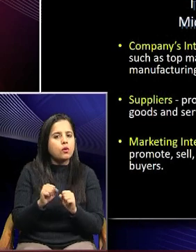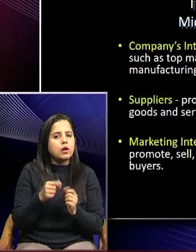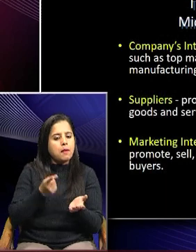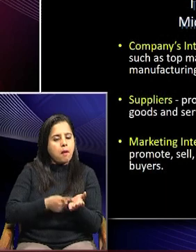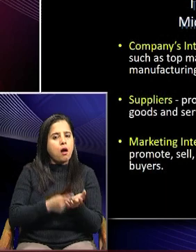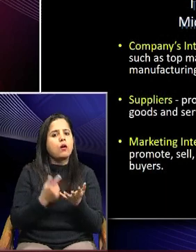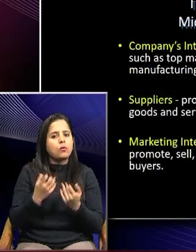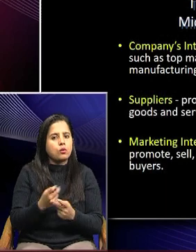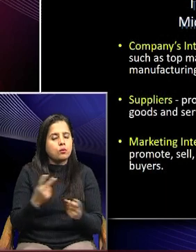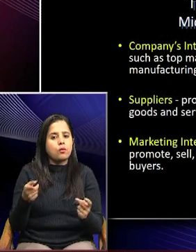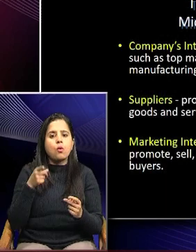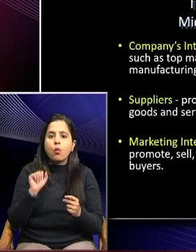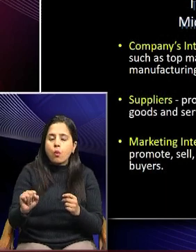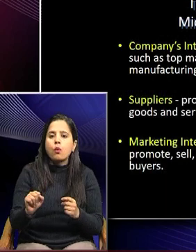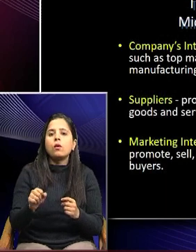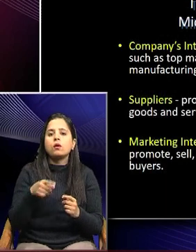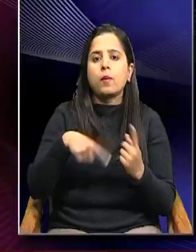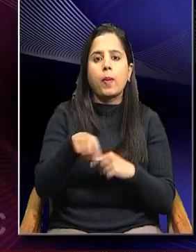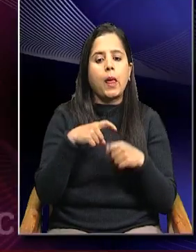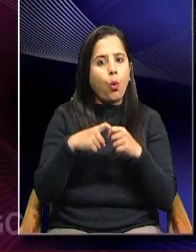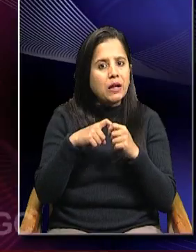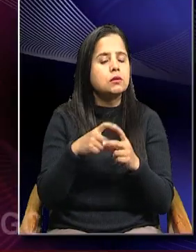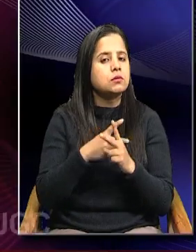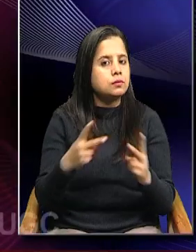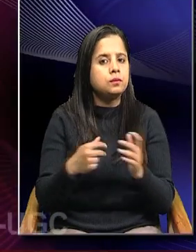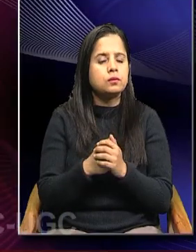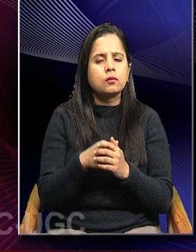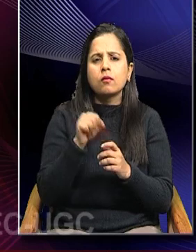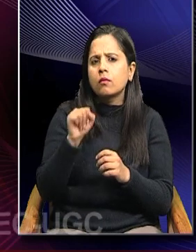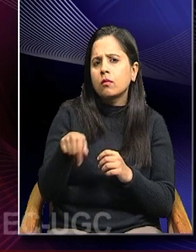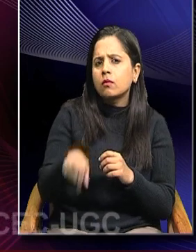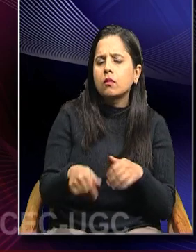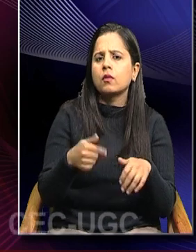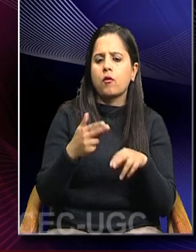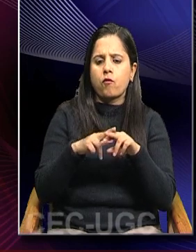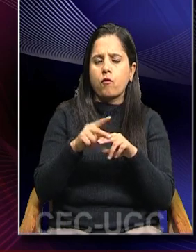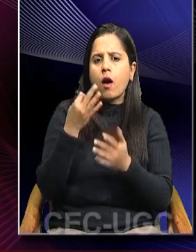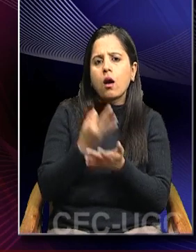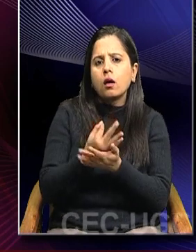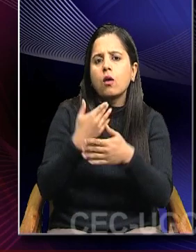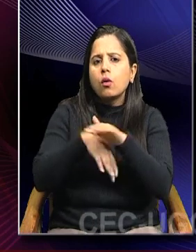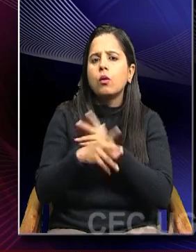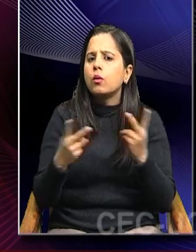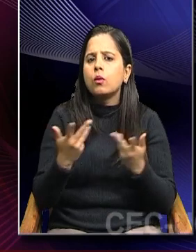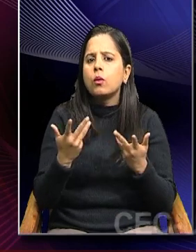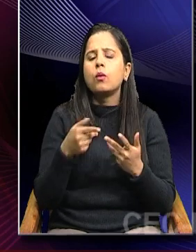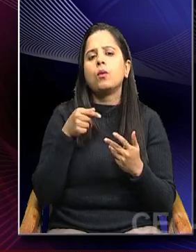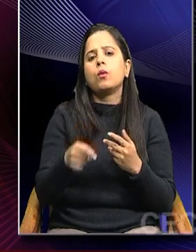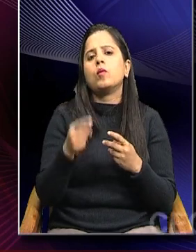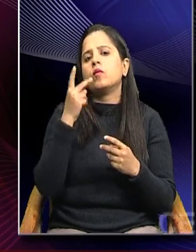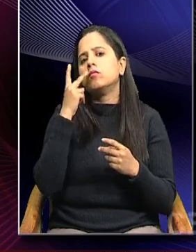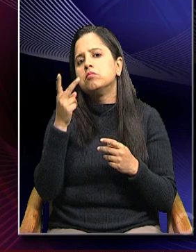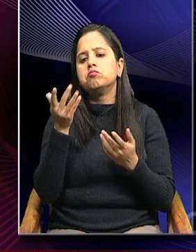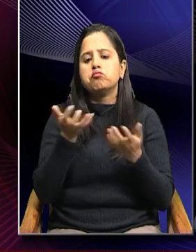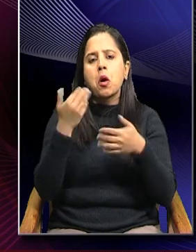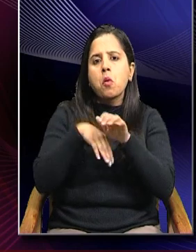demands, the response to their own queries. So, what is there into the finance of the company, what is there into the manufacturing activity of the